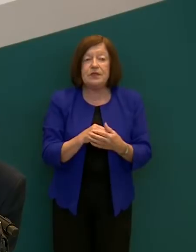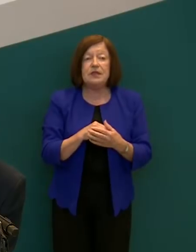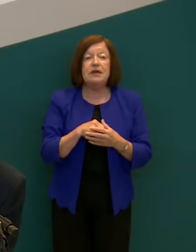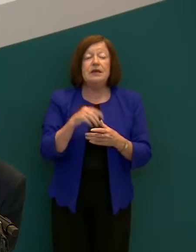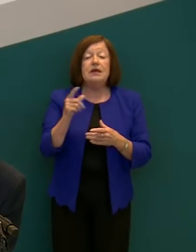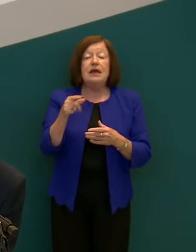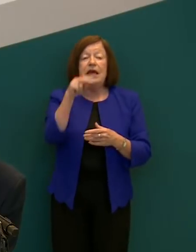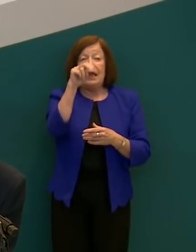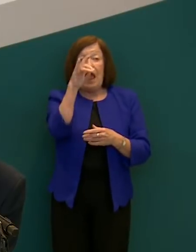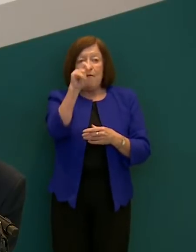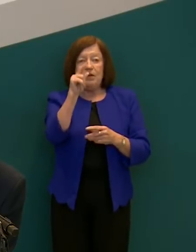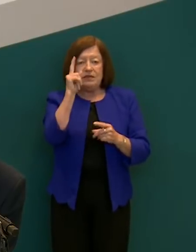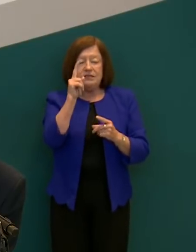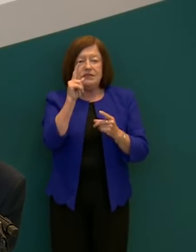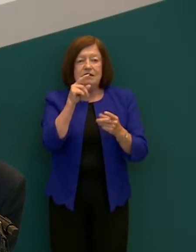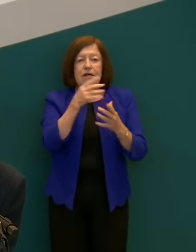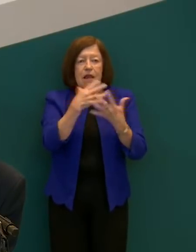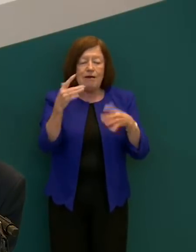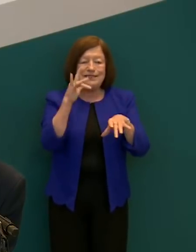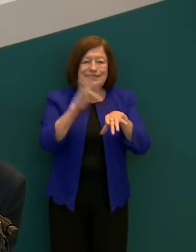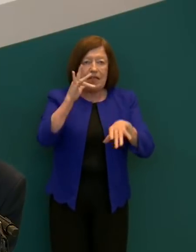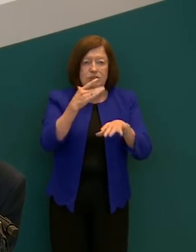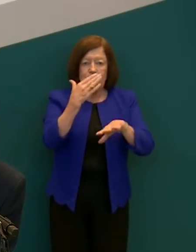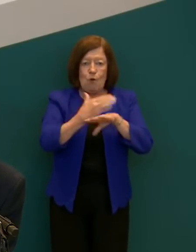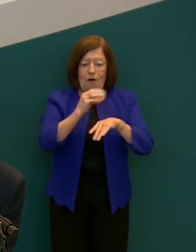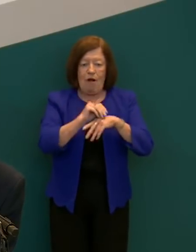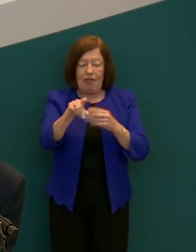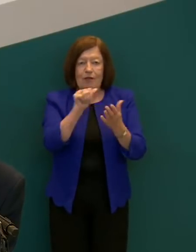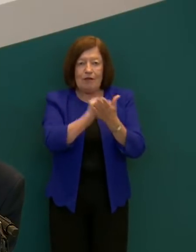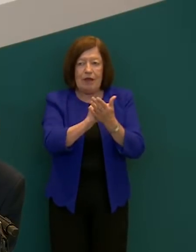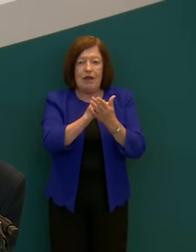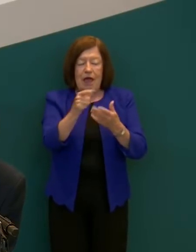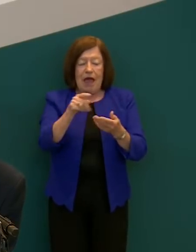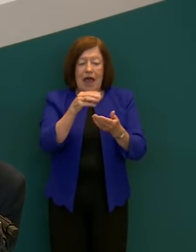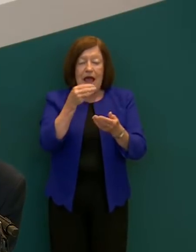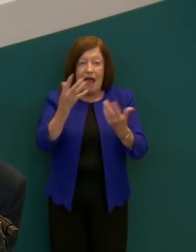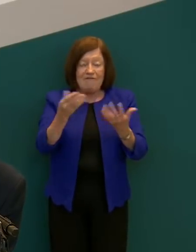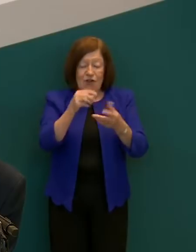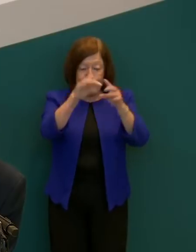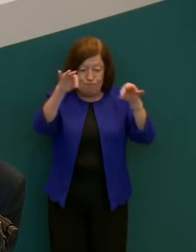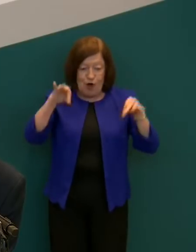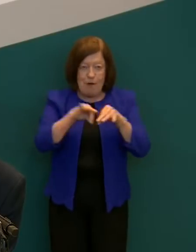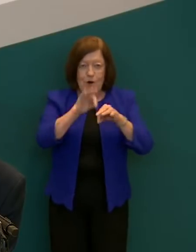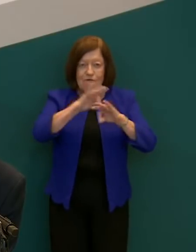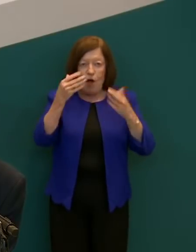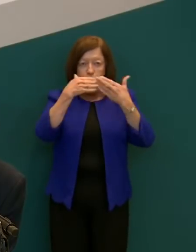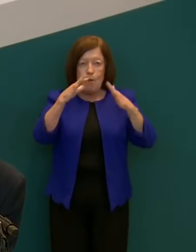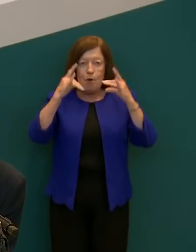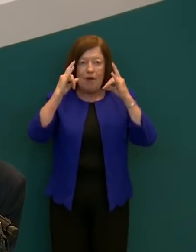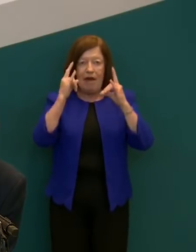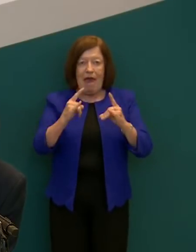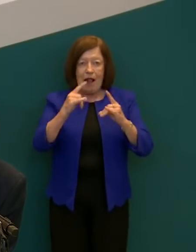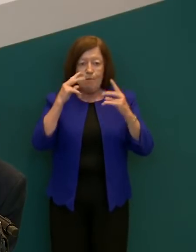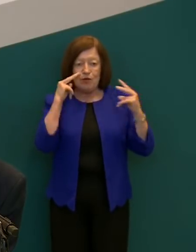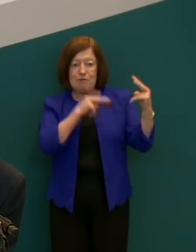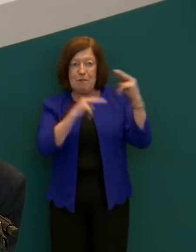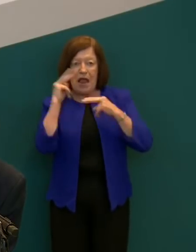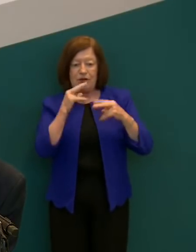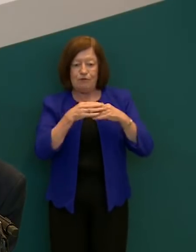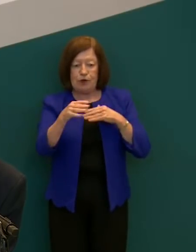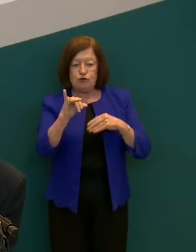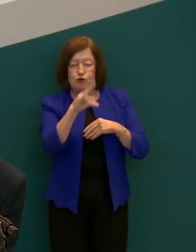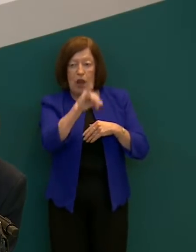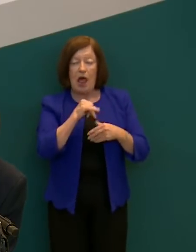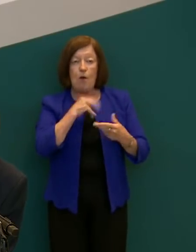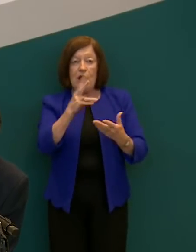So NEFIT did very extensive work on the development of a future framework from a public health perspective throughout July, and we would have